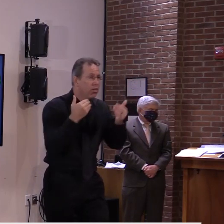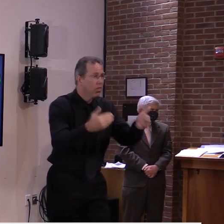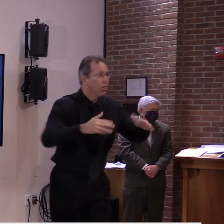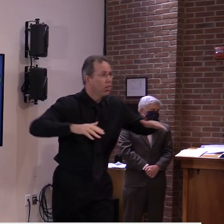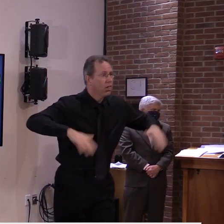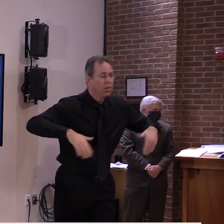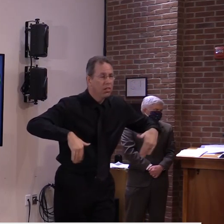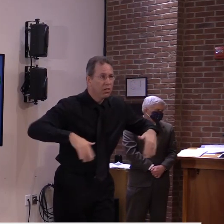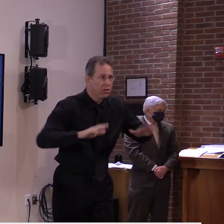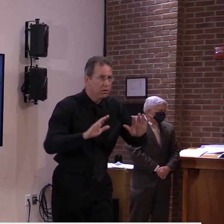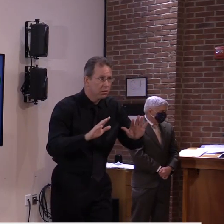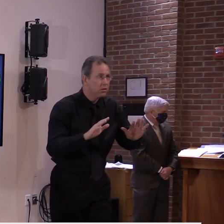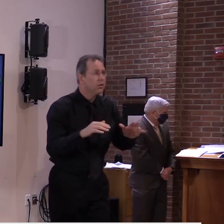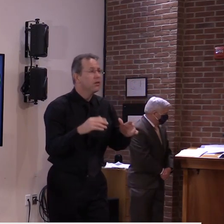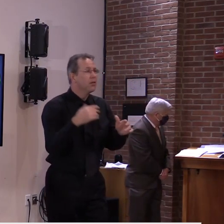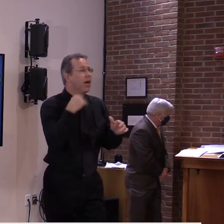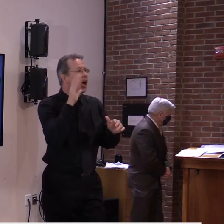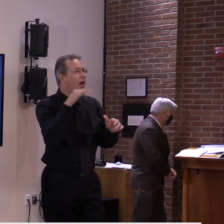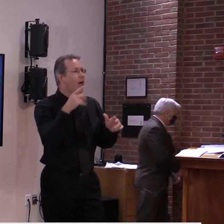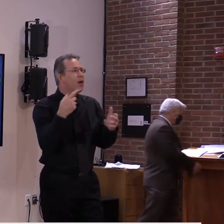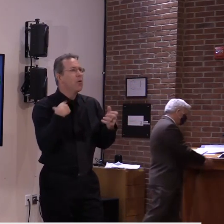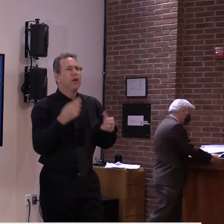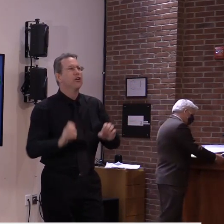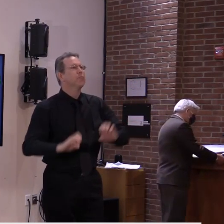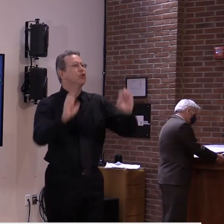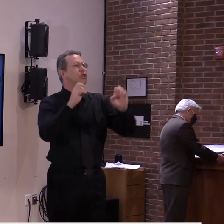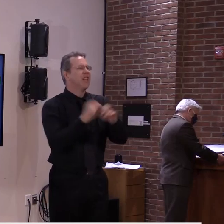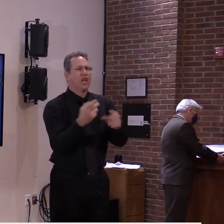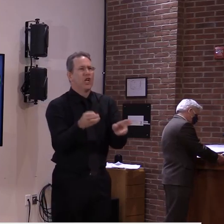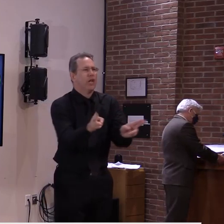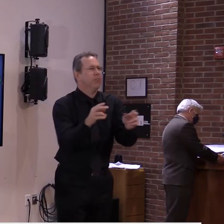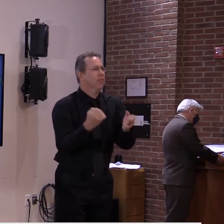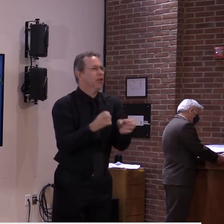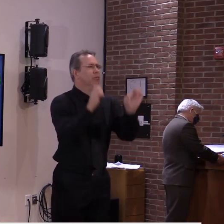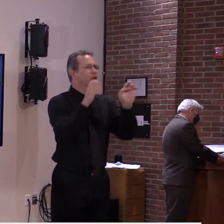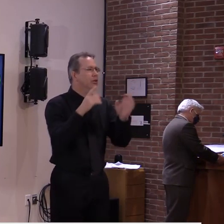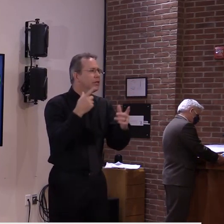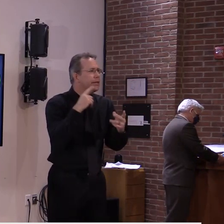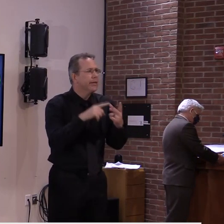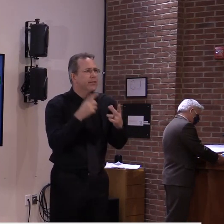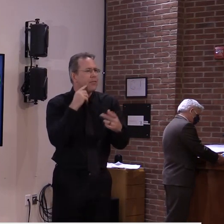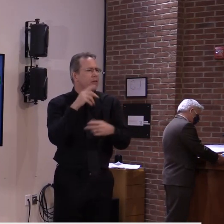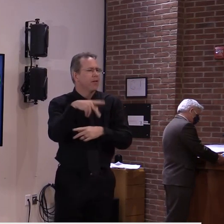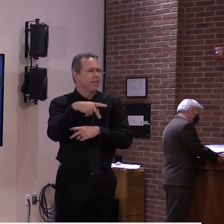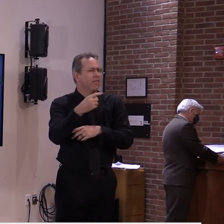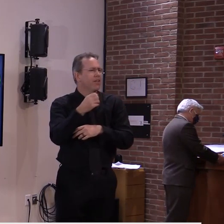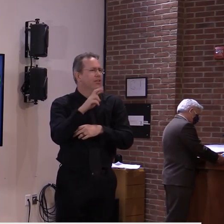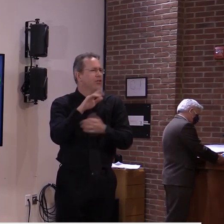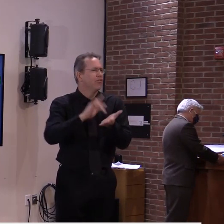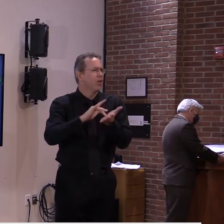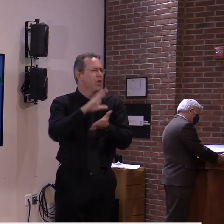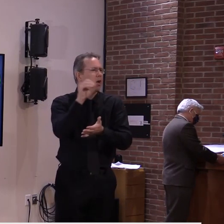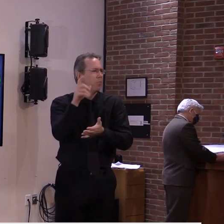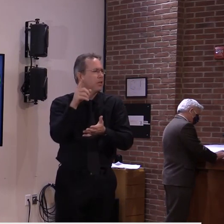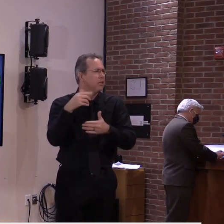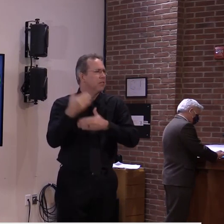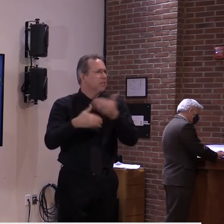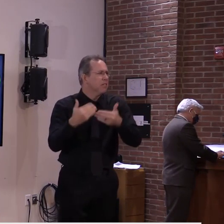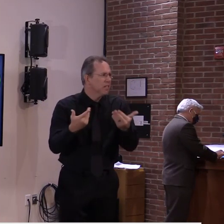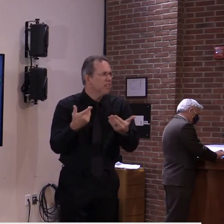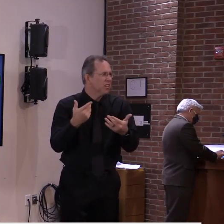seeking emergency authorization as we speak. Pfizer, for instance, I think it's the 10th that they will be determined whether they